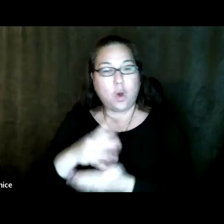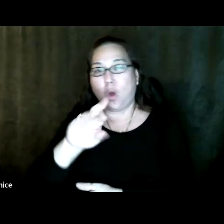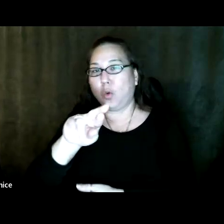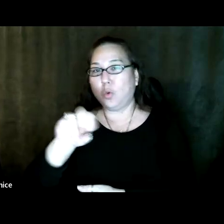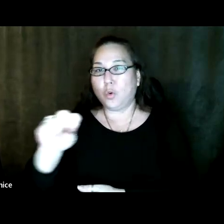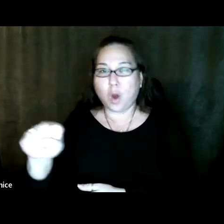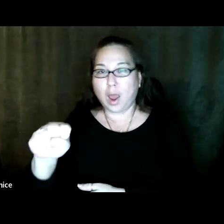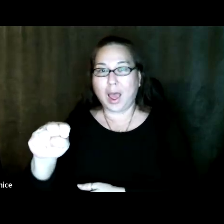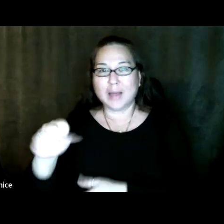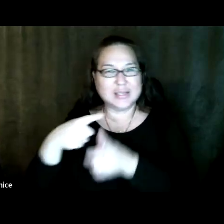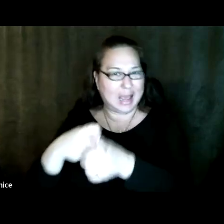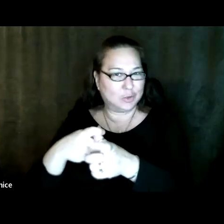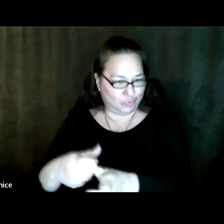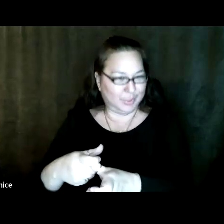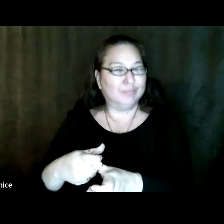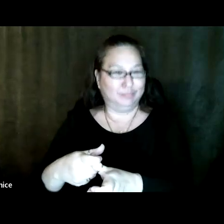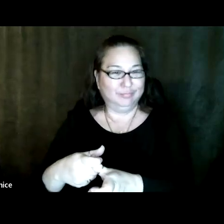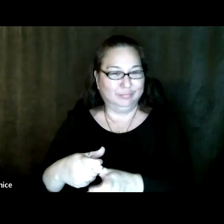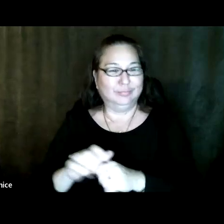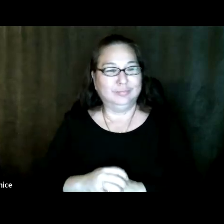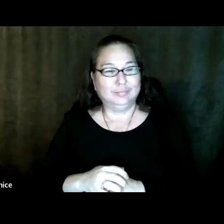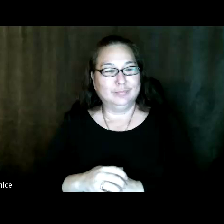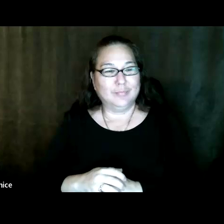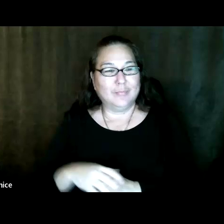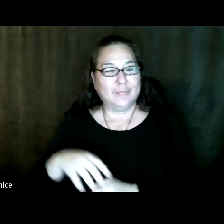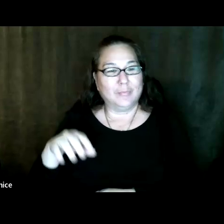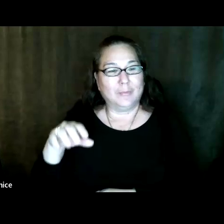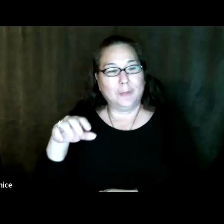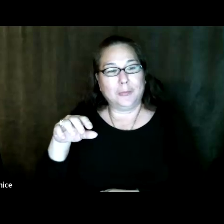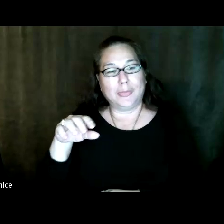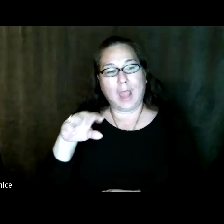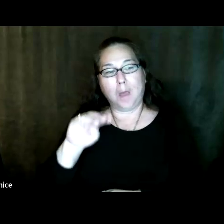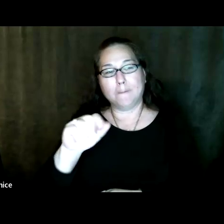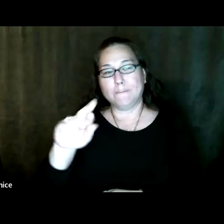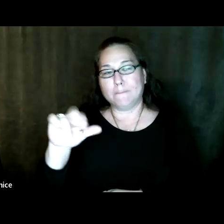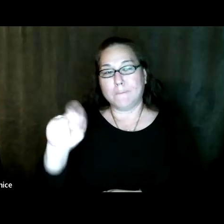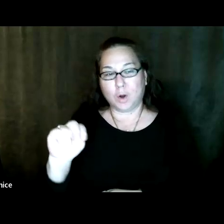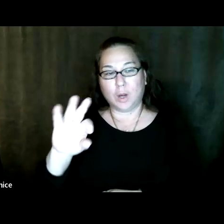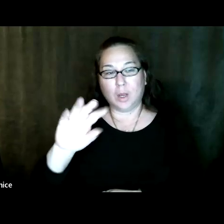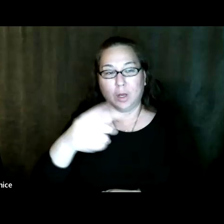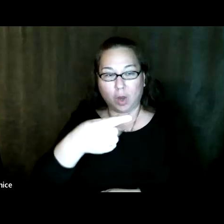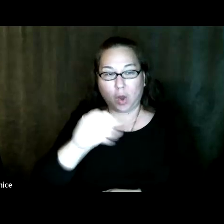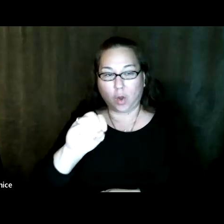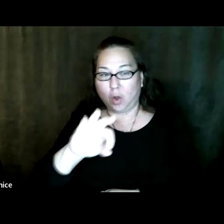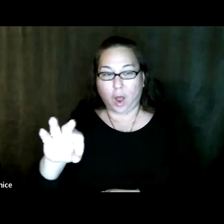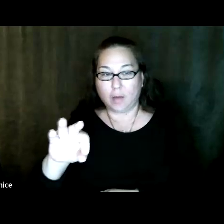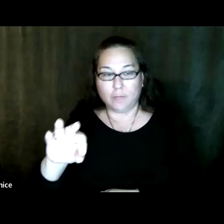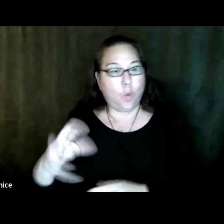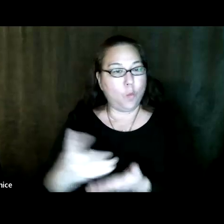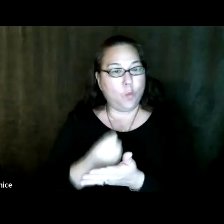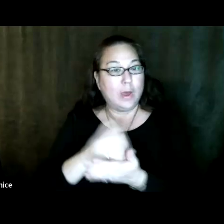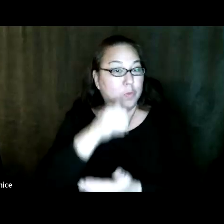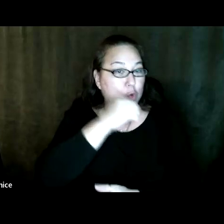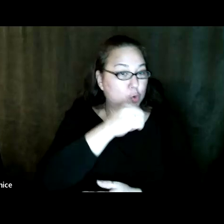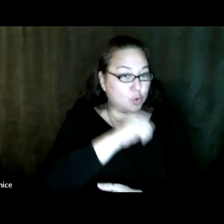student Nathan Bisio won the boys race. The O'Brien School of Math and Science prevailed in the co-ed relay over